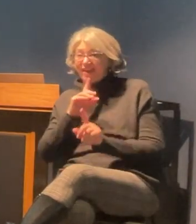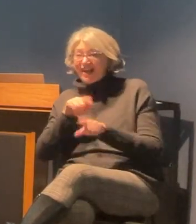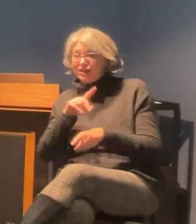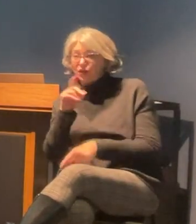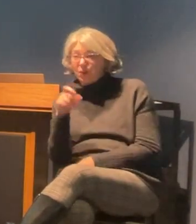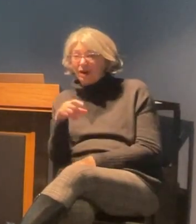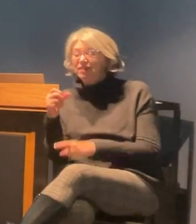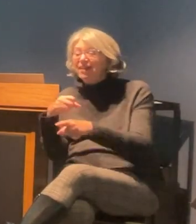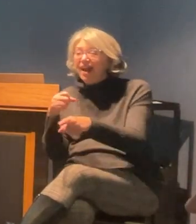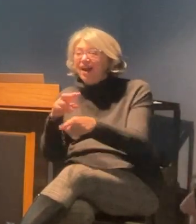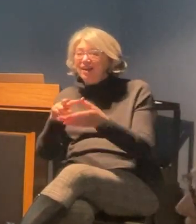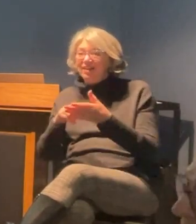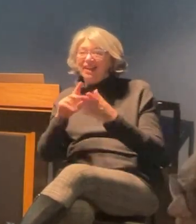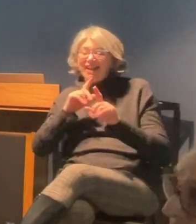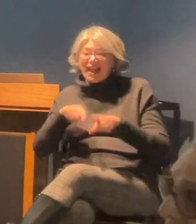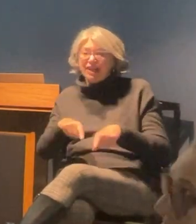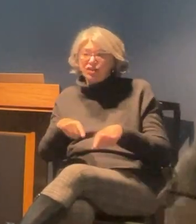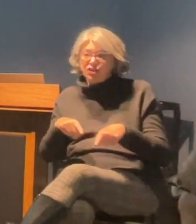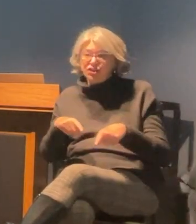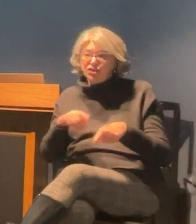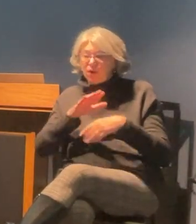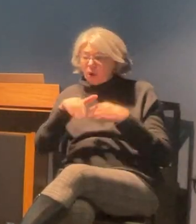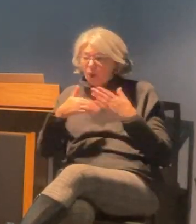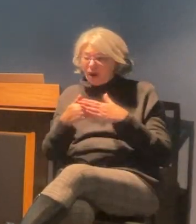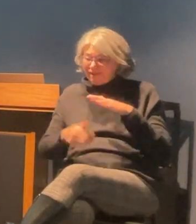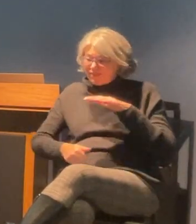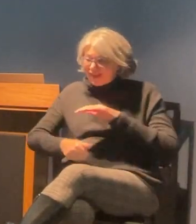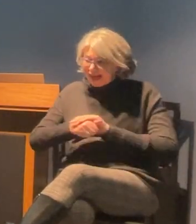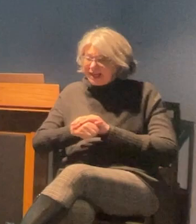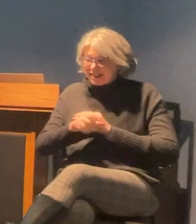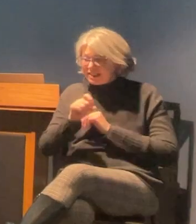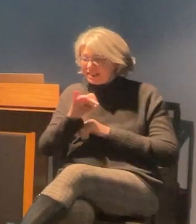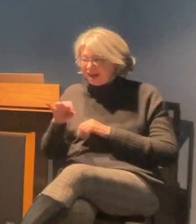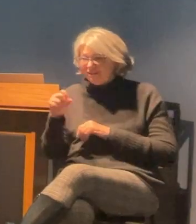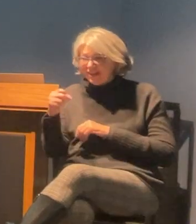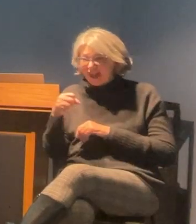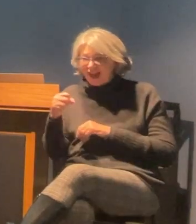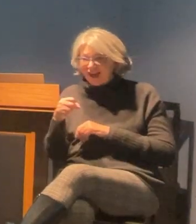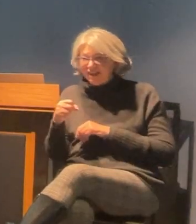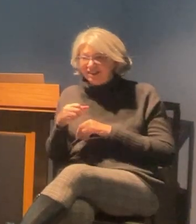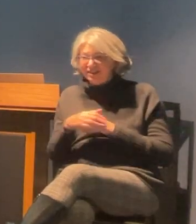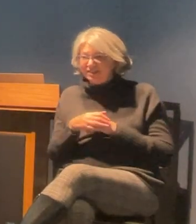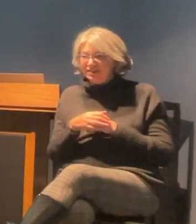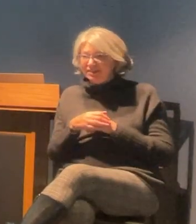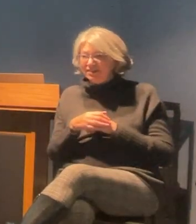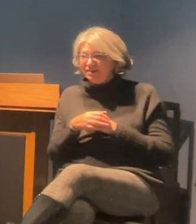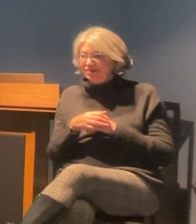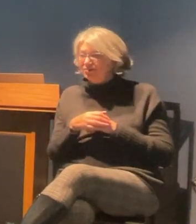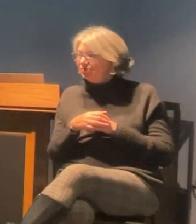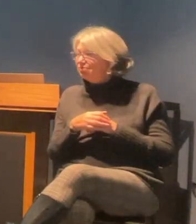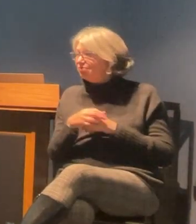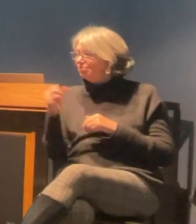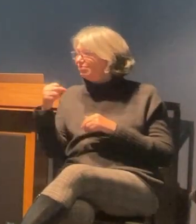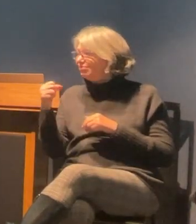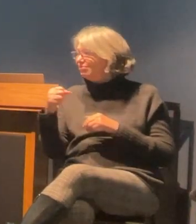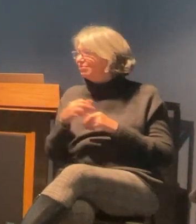question, but Yeah, I mean, it answers the, all of the hidden stuff, and that just extends it.